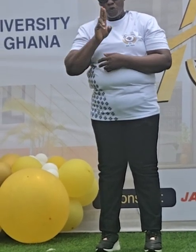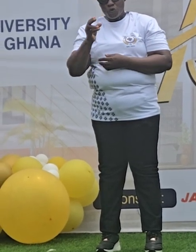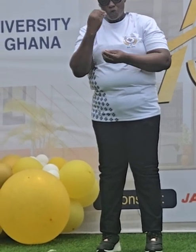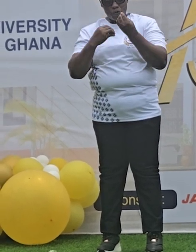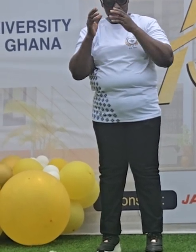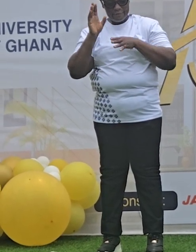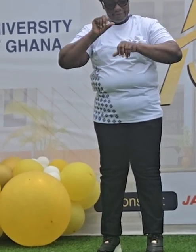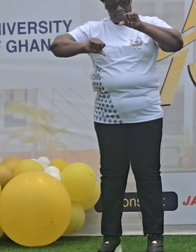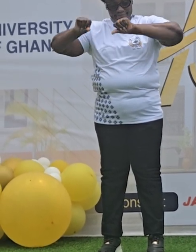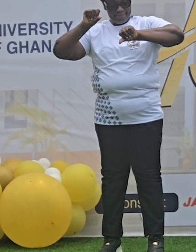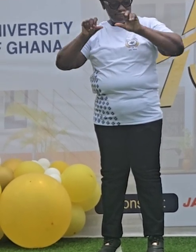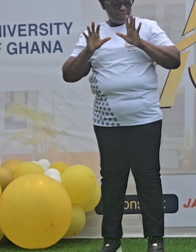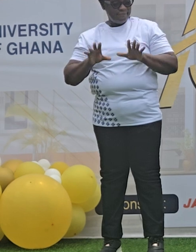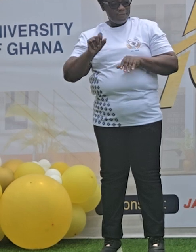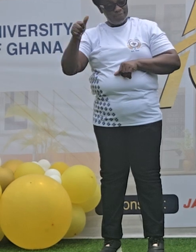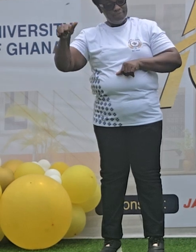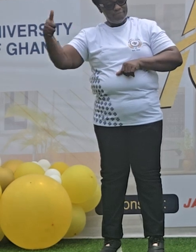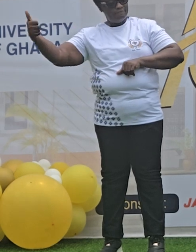others.